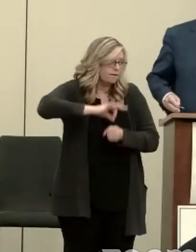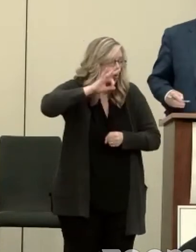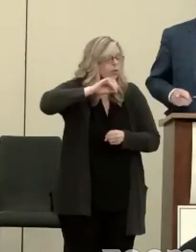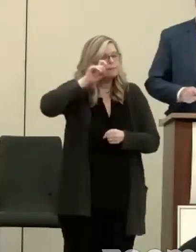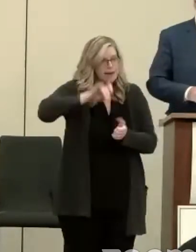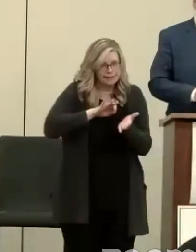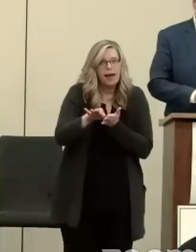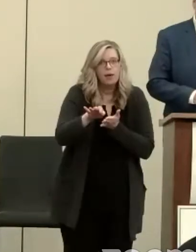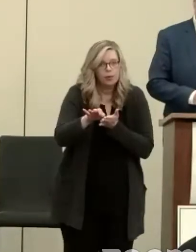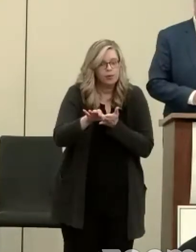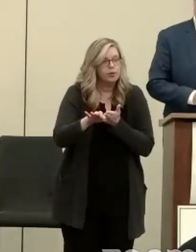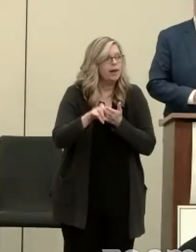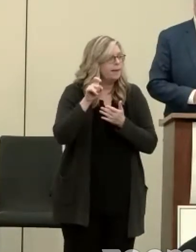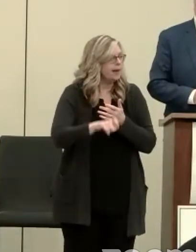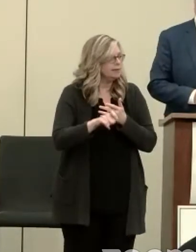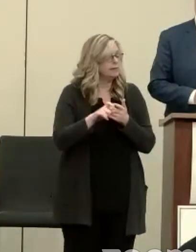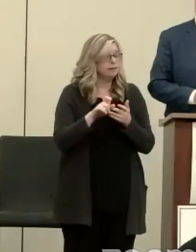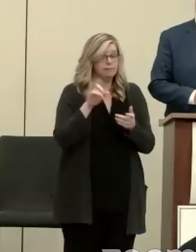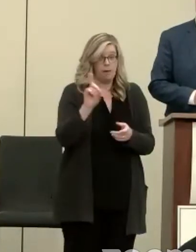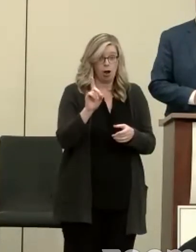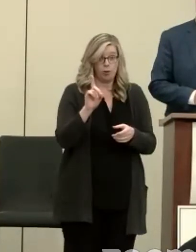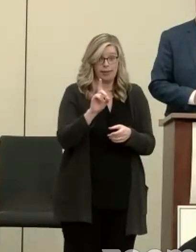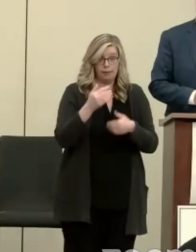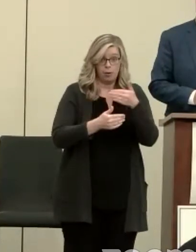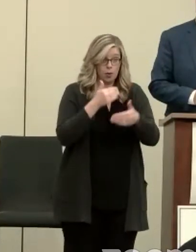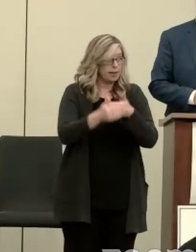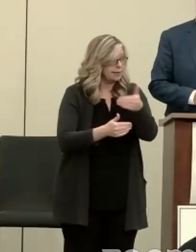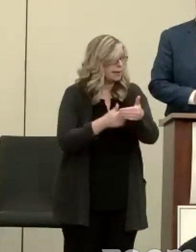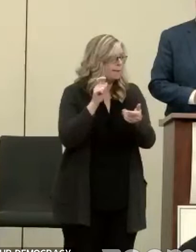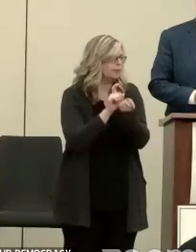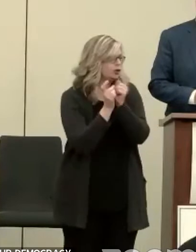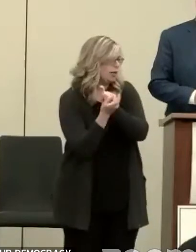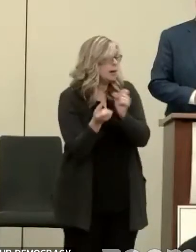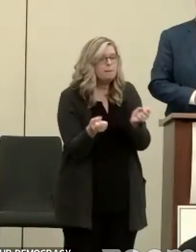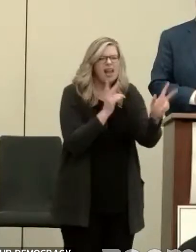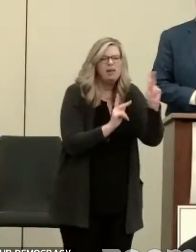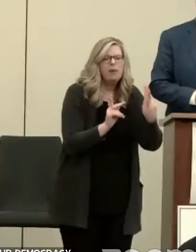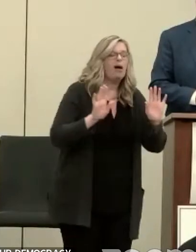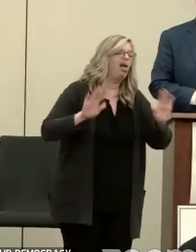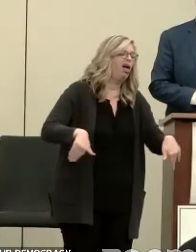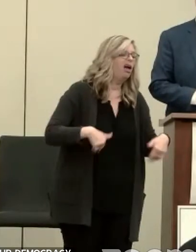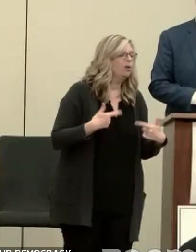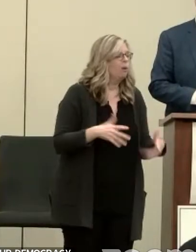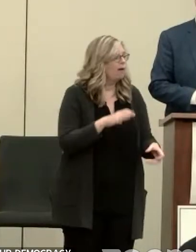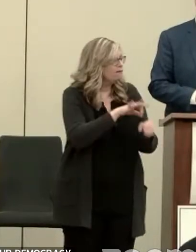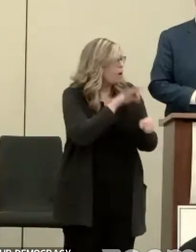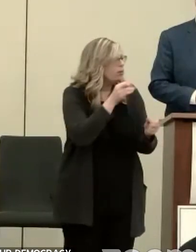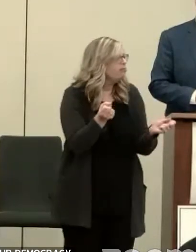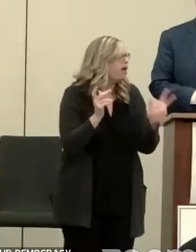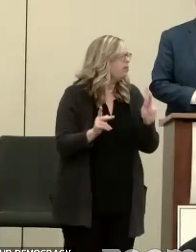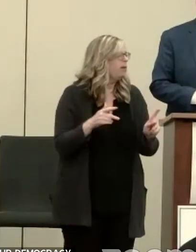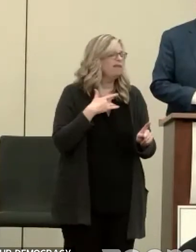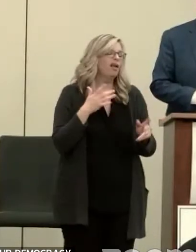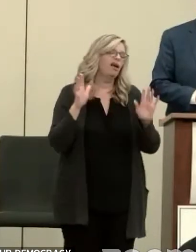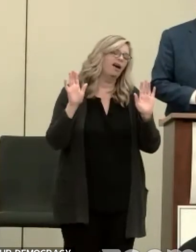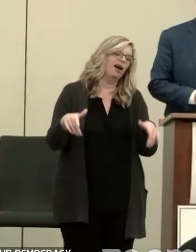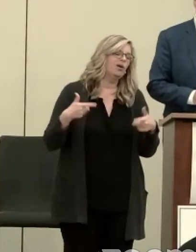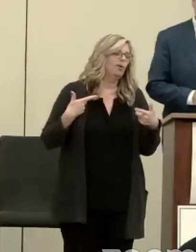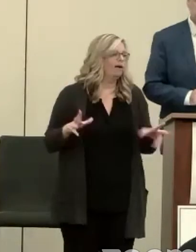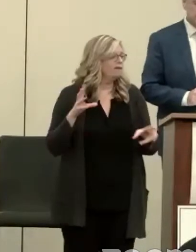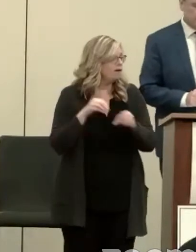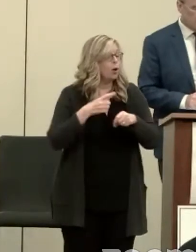have to reform our democracy. So many people are not voting. So many people have turned away from the system. We can make it